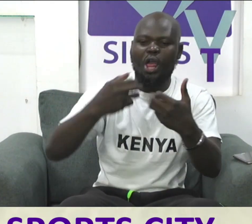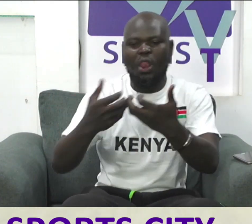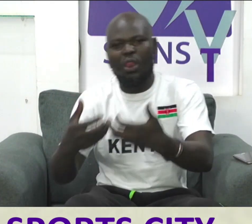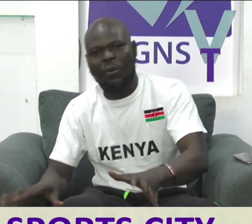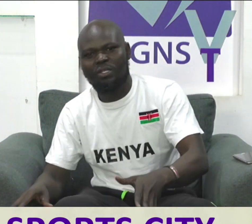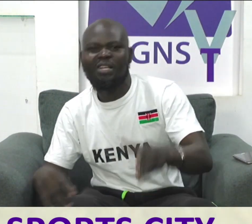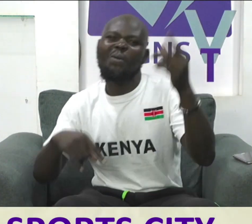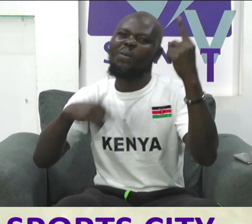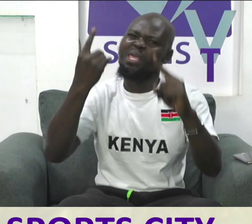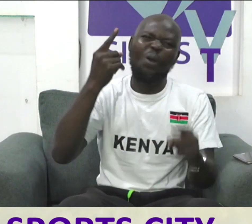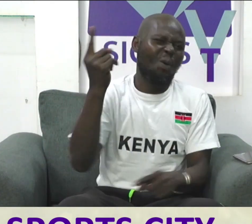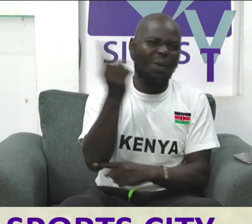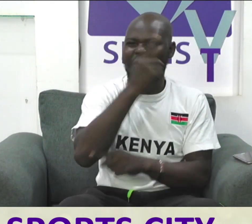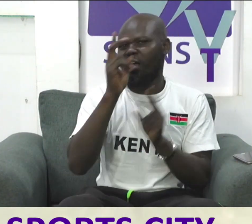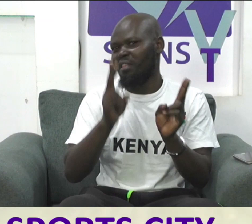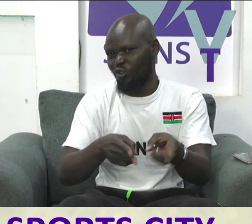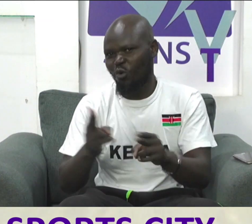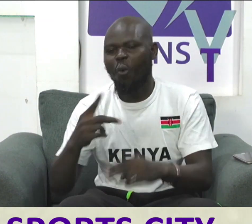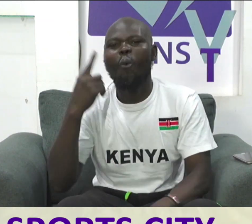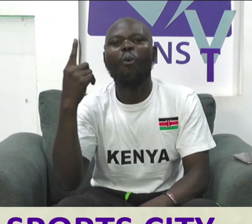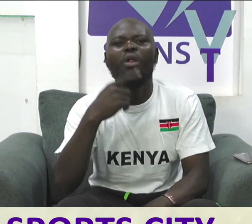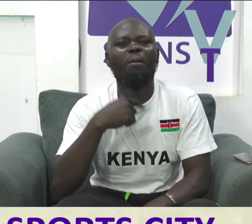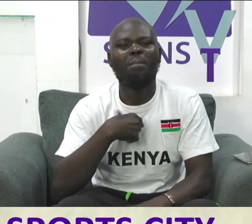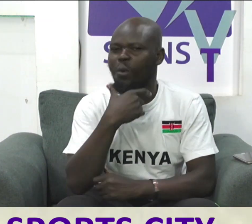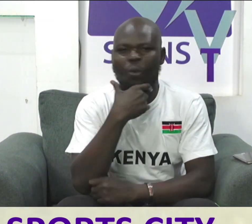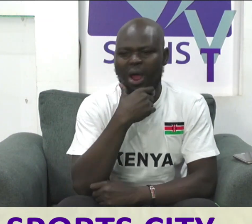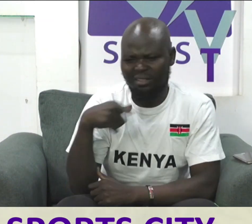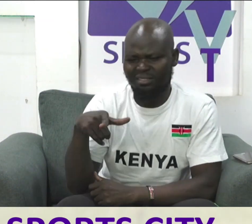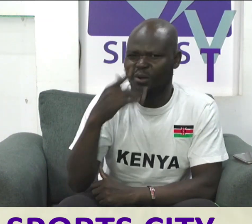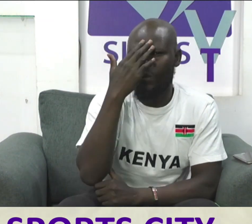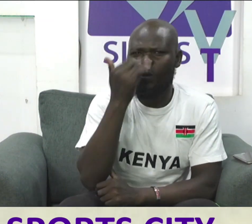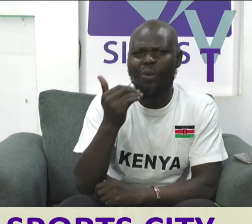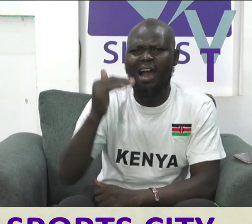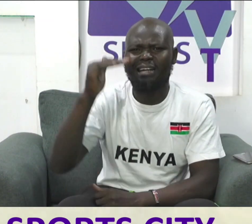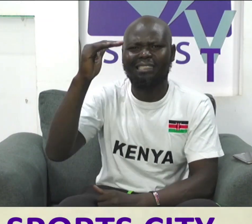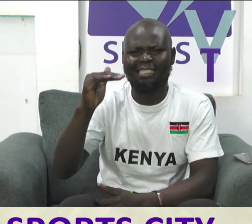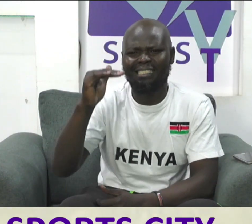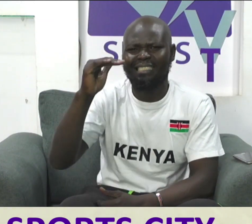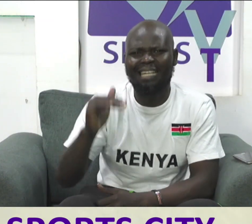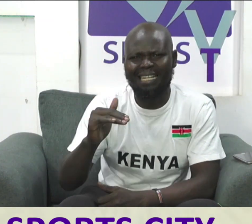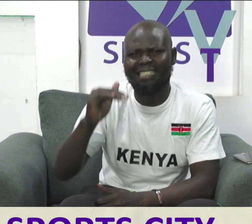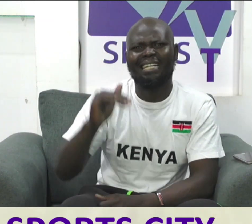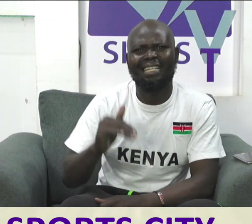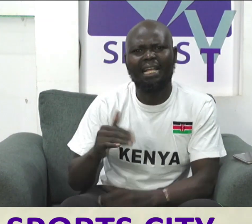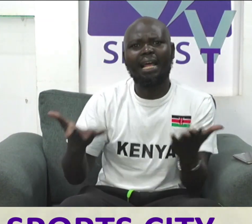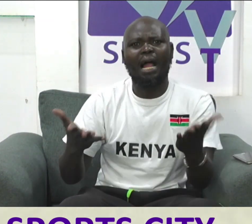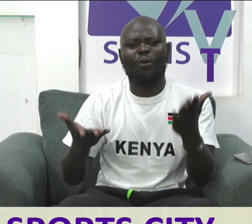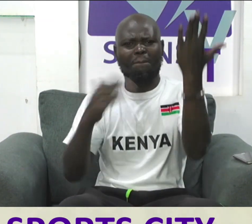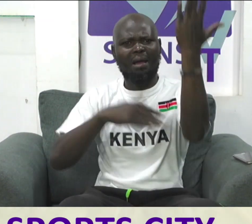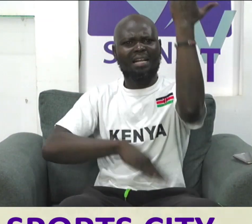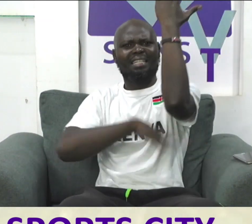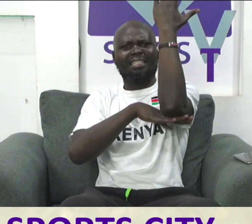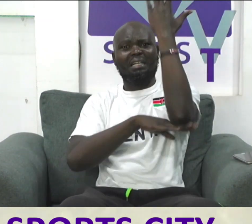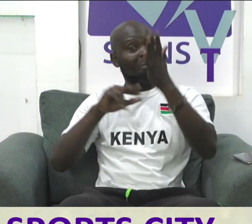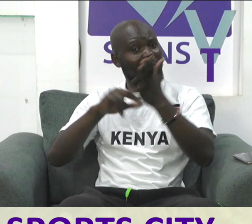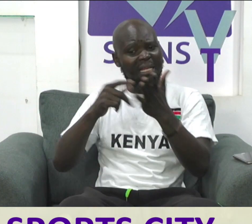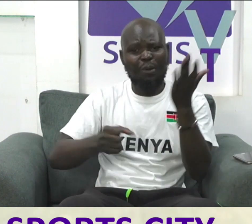Because in football, it's normal thing to lose and win, but I'm